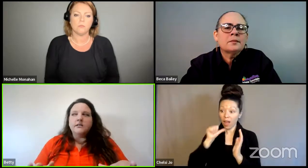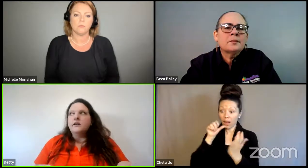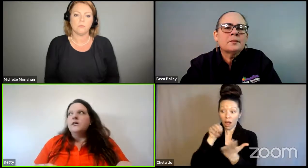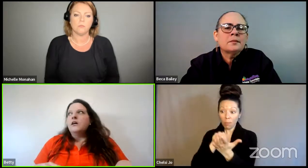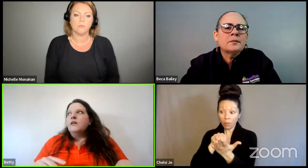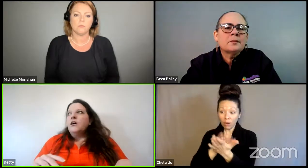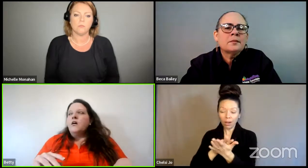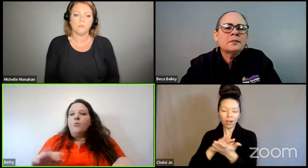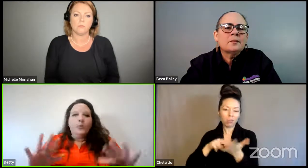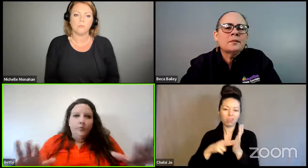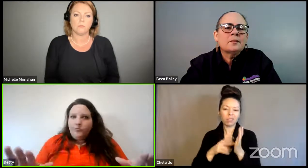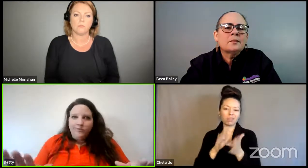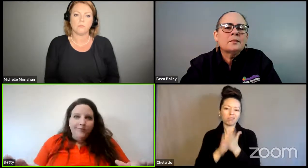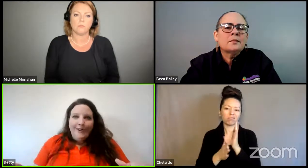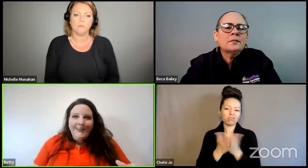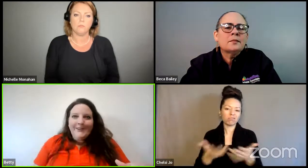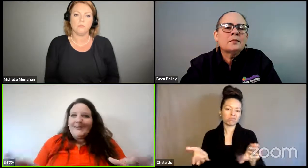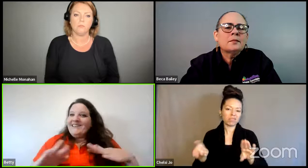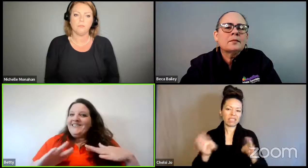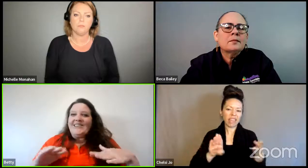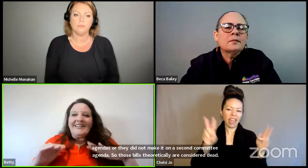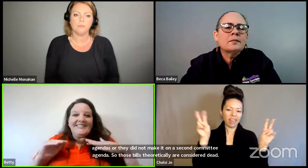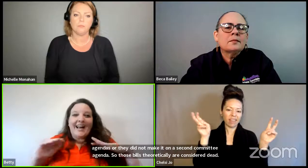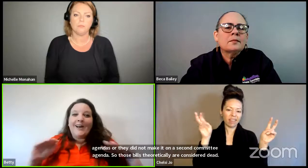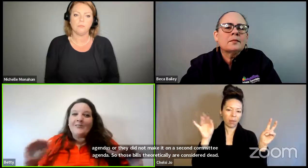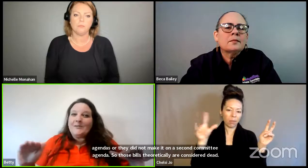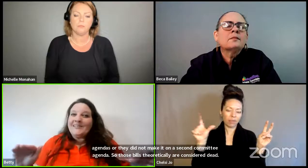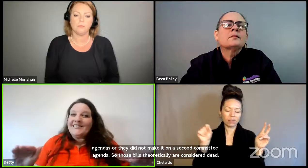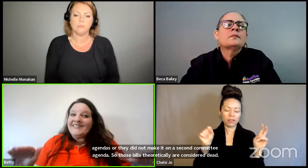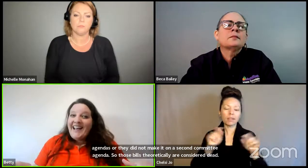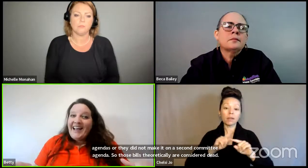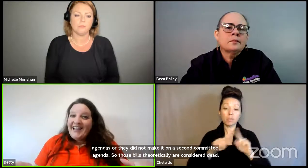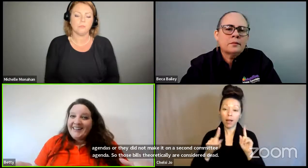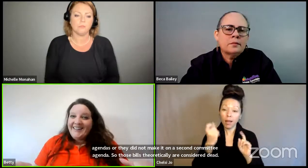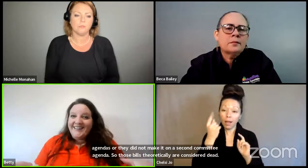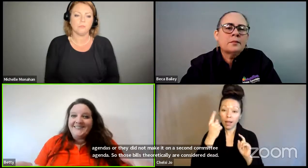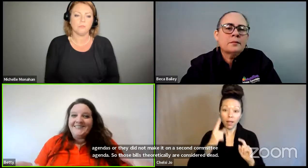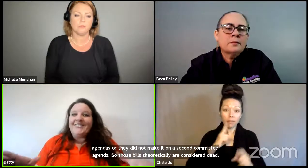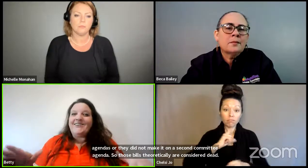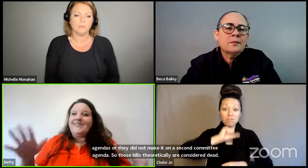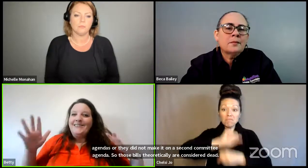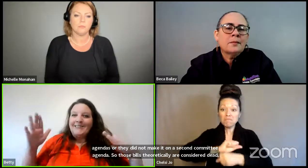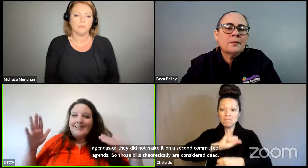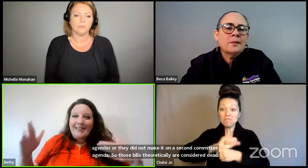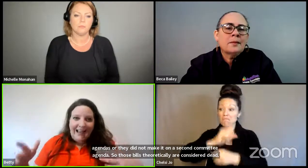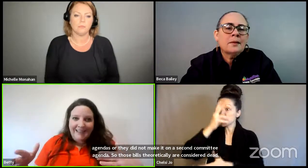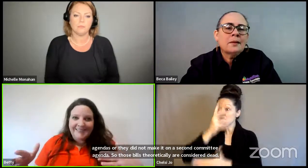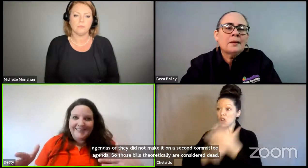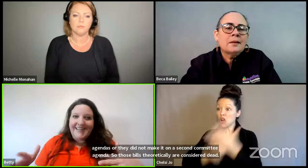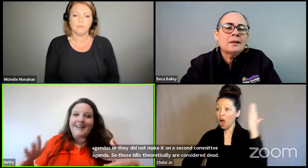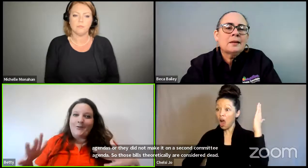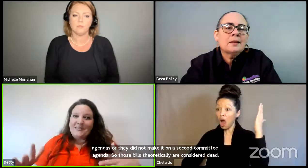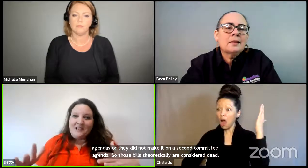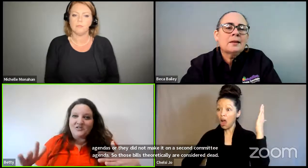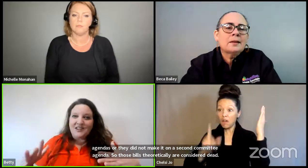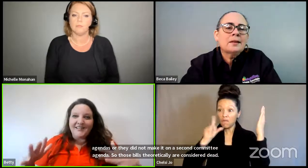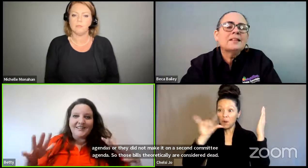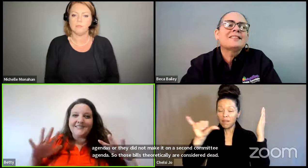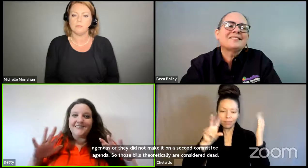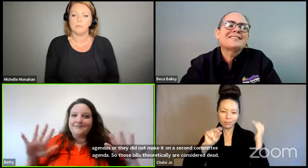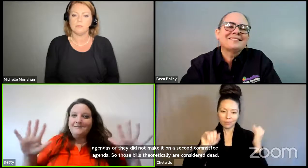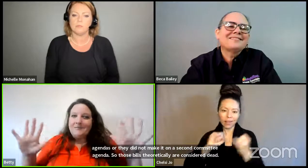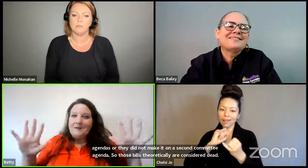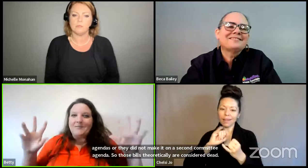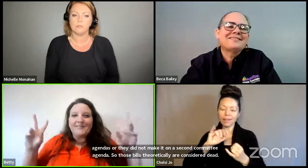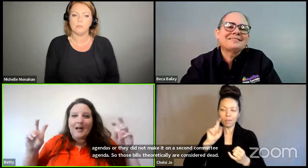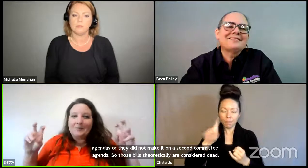dead. But we know that nothing is ever really dead until the last day of session,